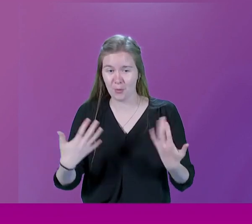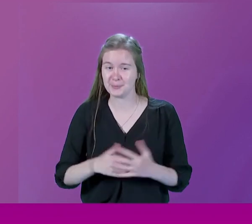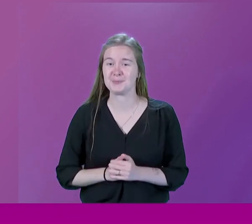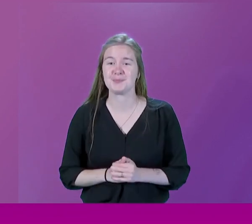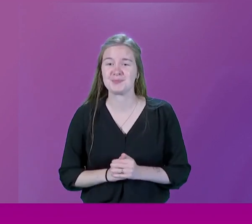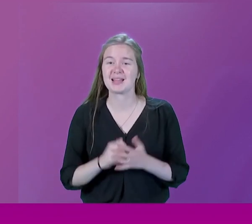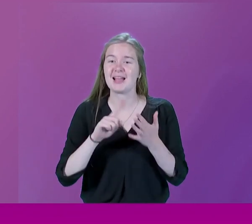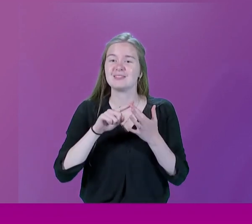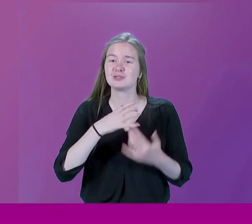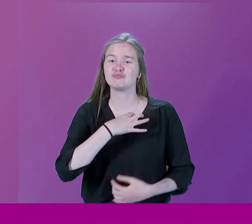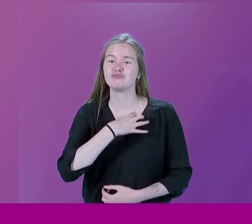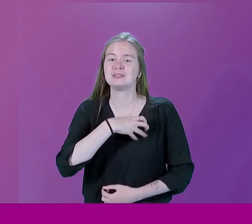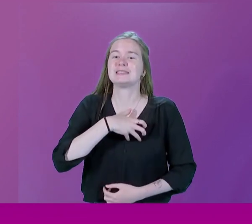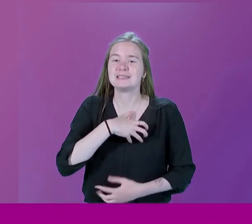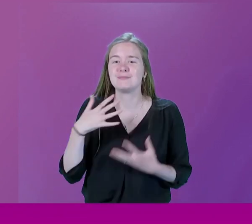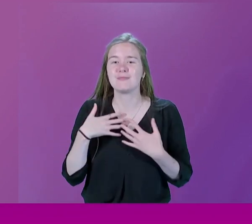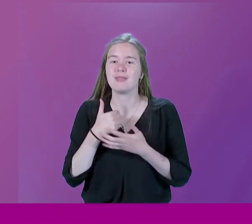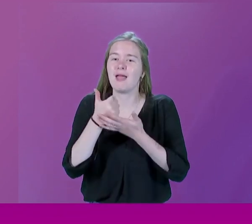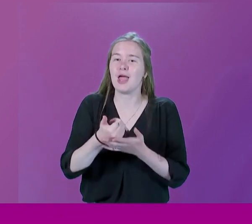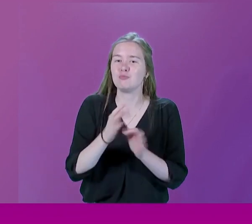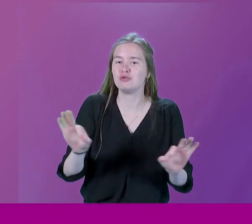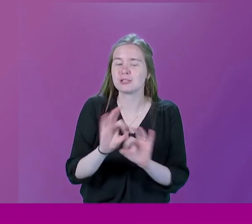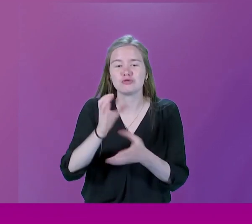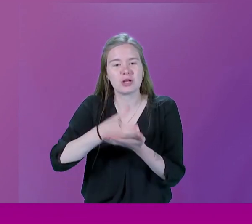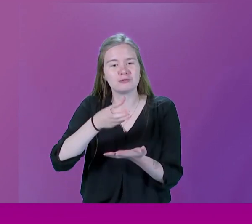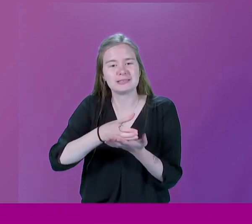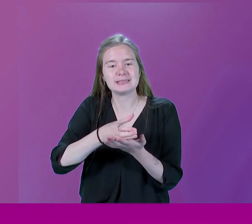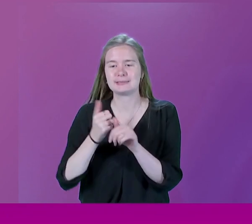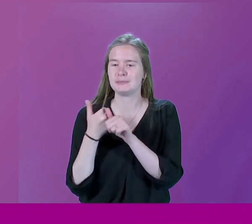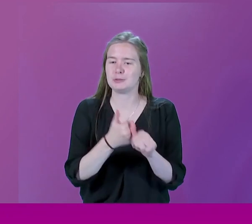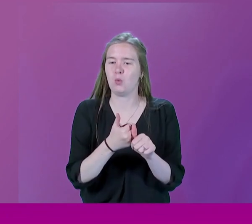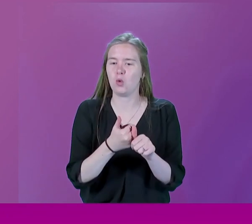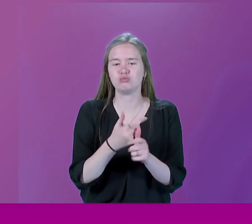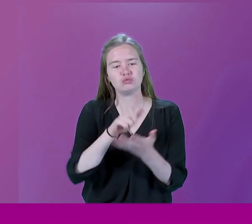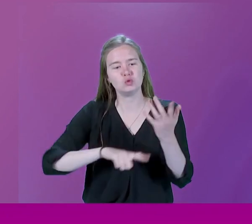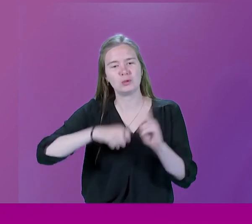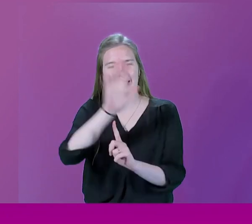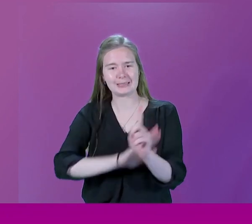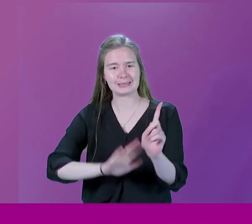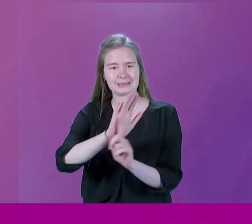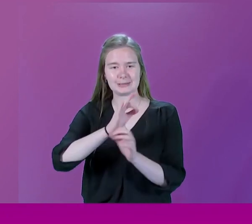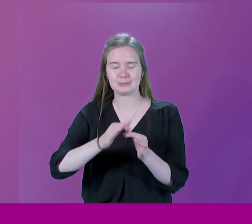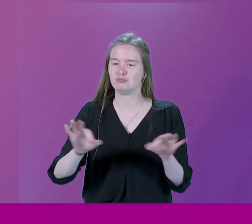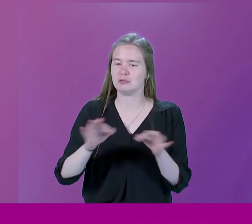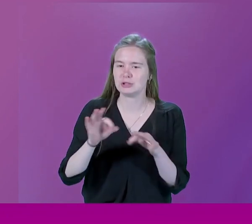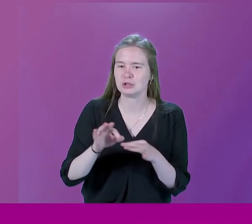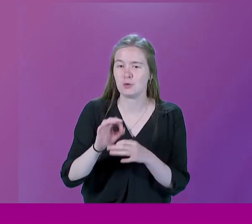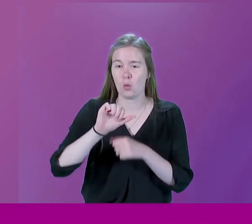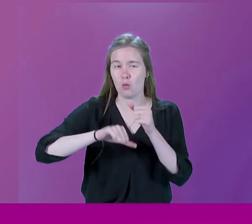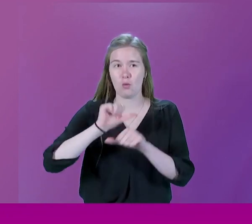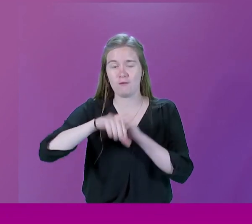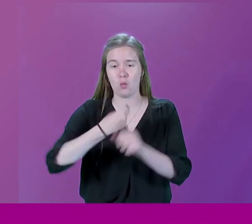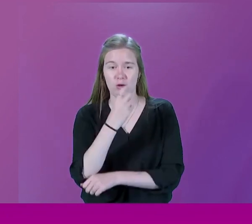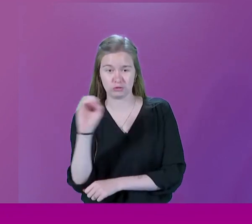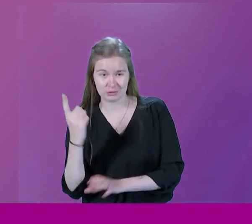Evelyn is president of the Help Musicians, a charity that has supported UK musicians for over a century now, as